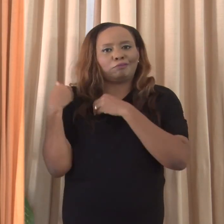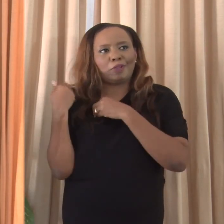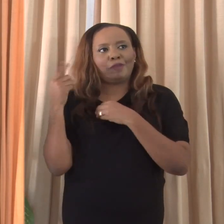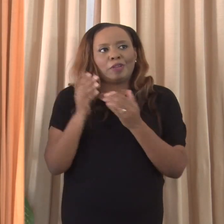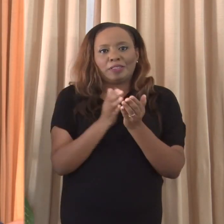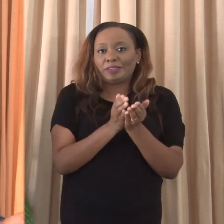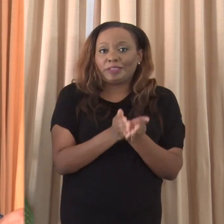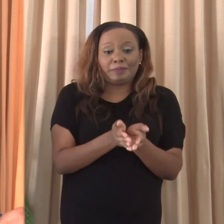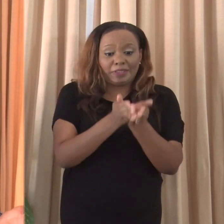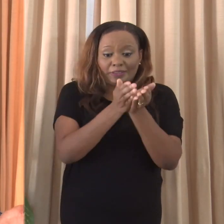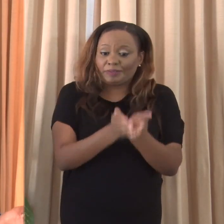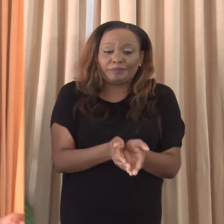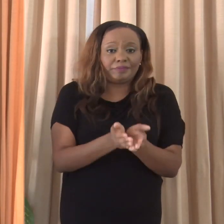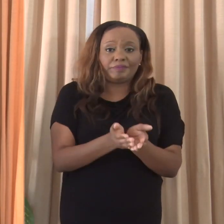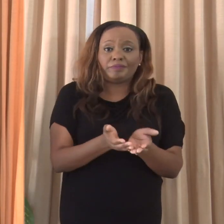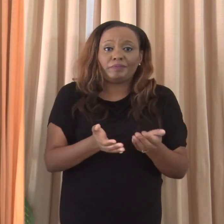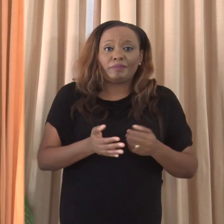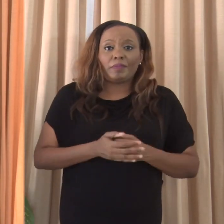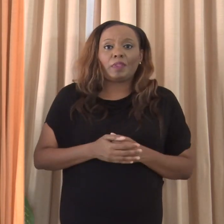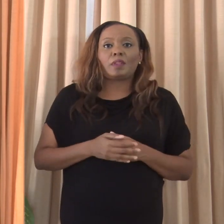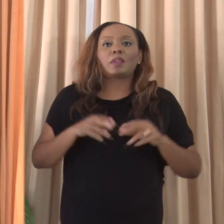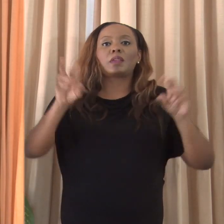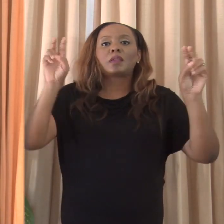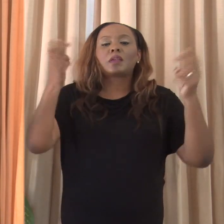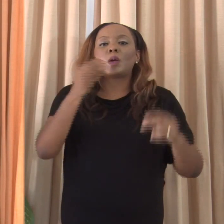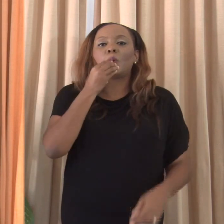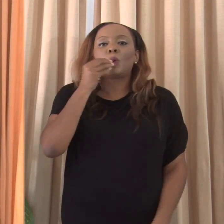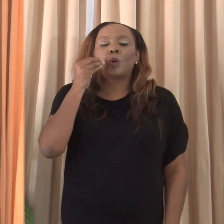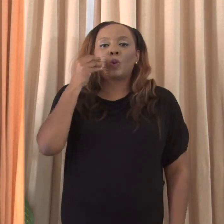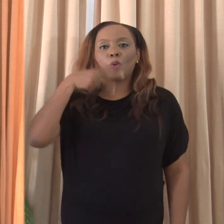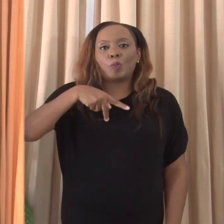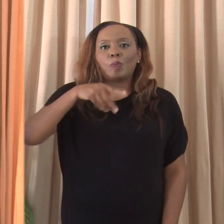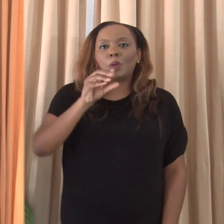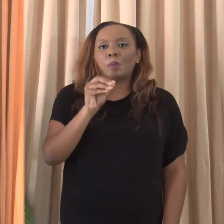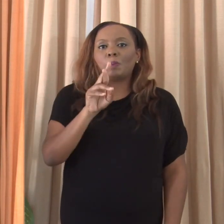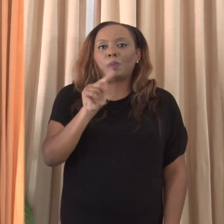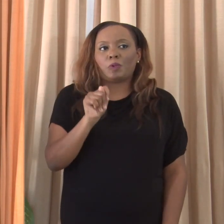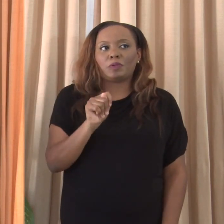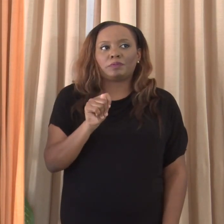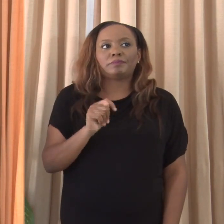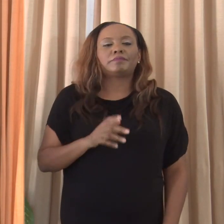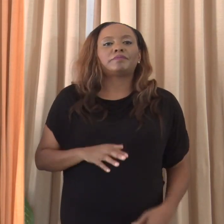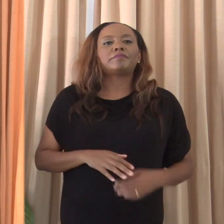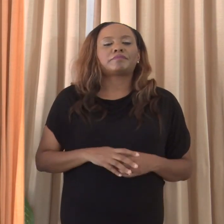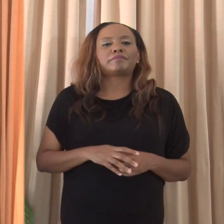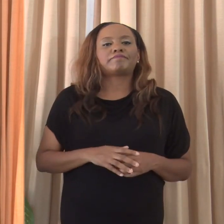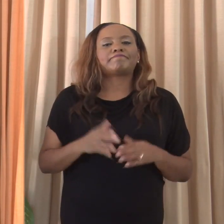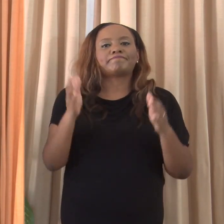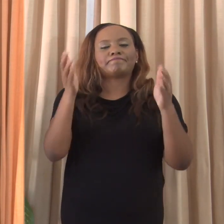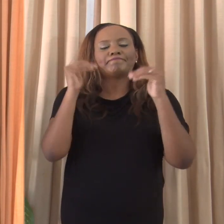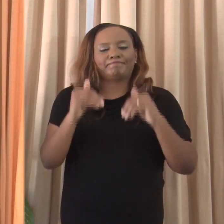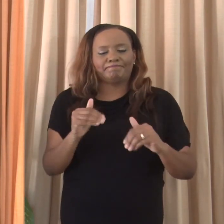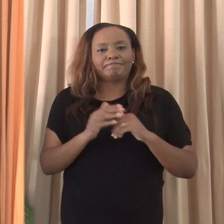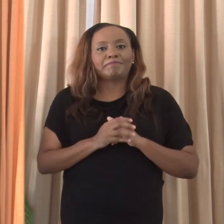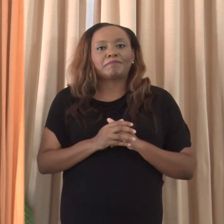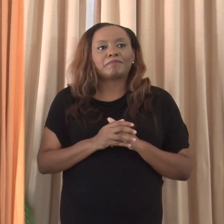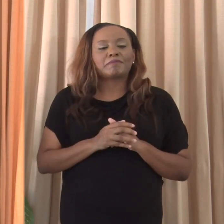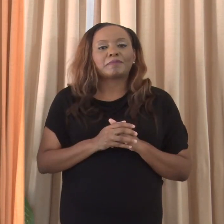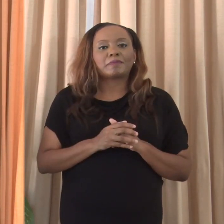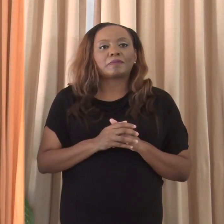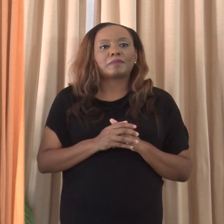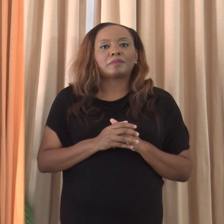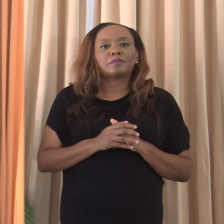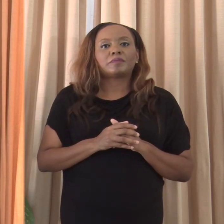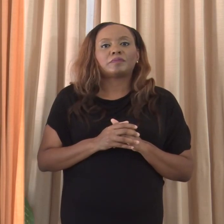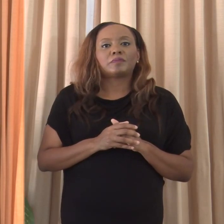ships that that home port out of your shores. That is point number one. Point number two is that we stood on